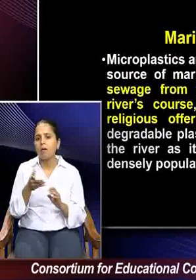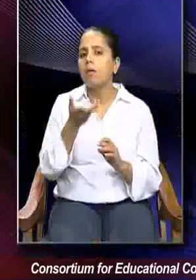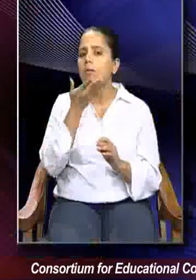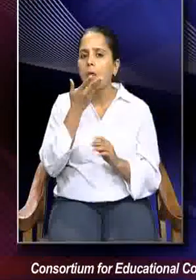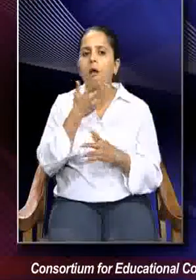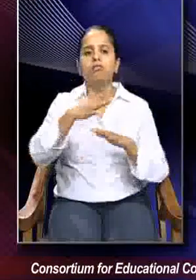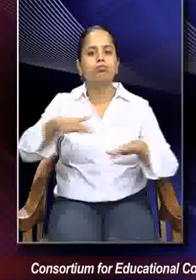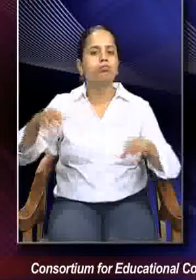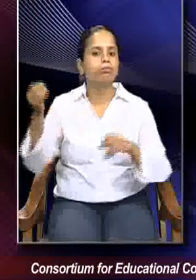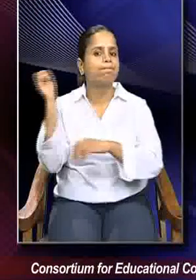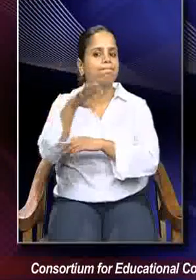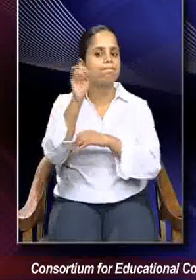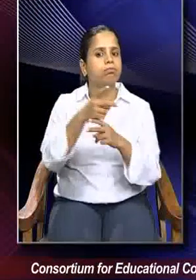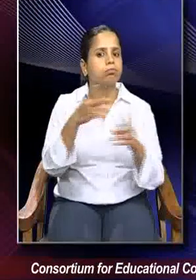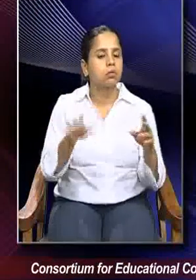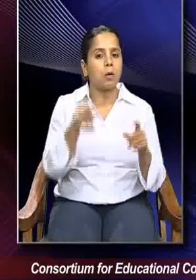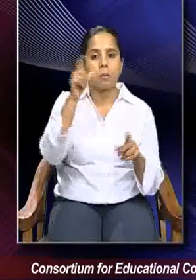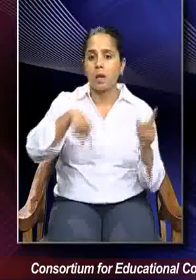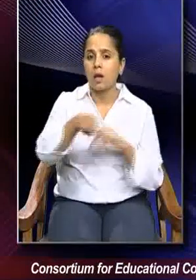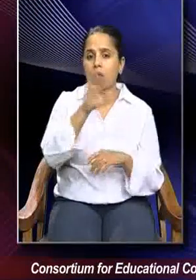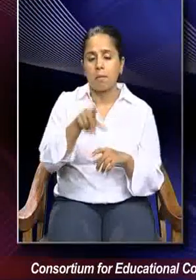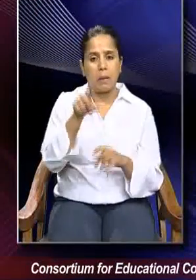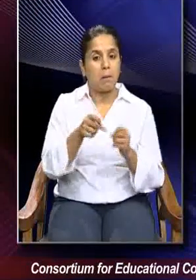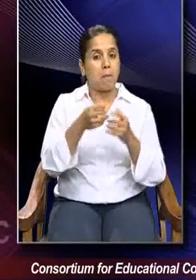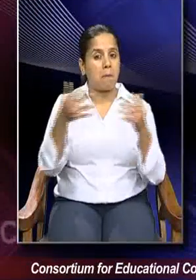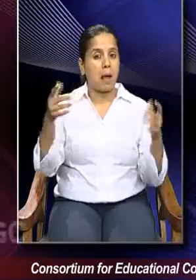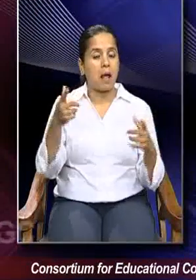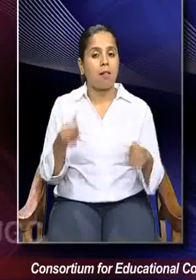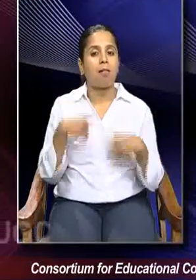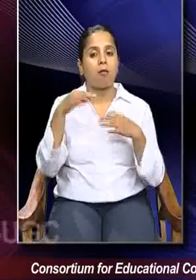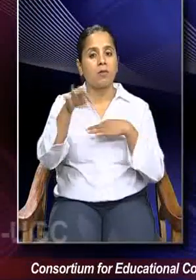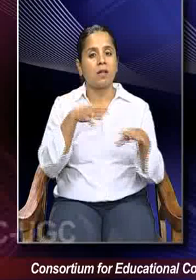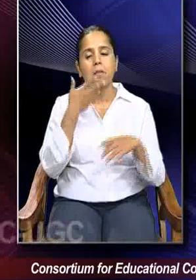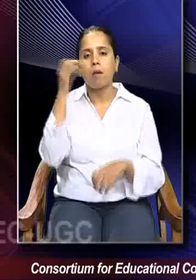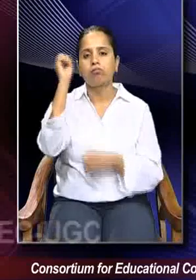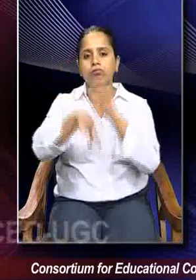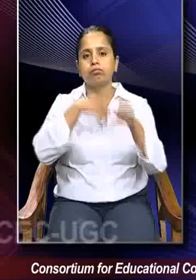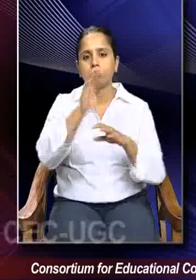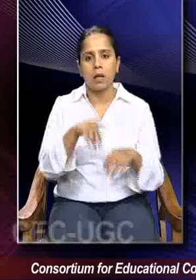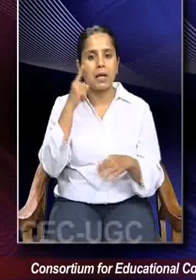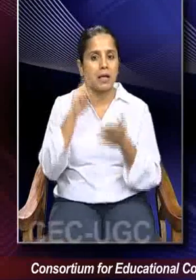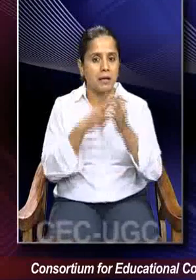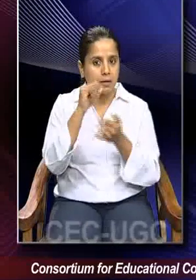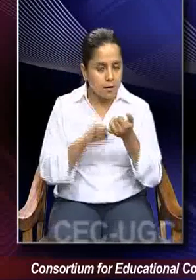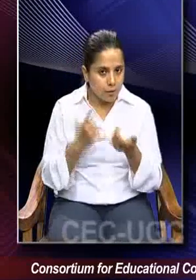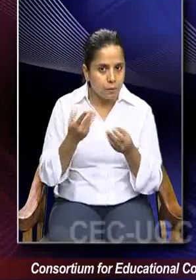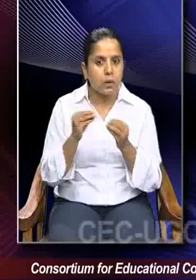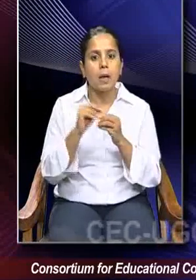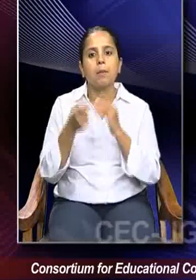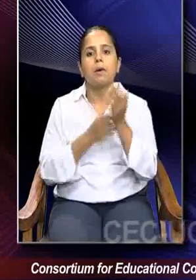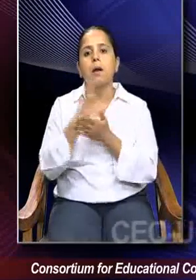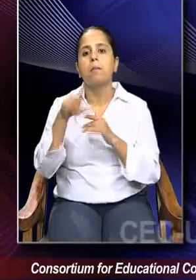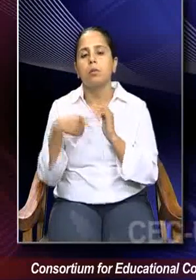rivers. From the densely populated cities. Indus, Brahmaputra and